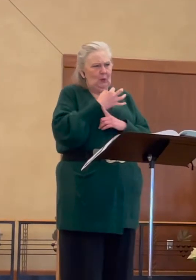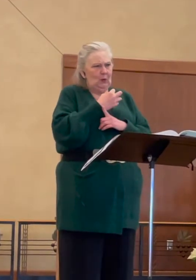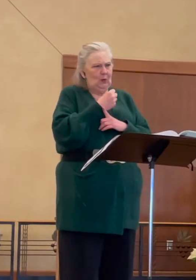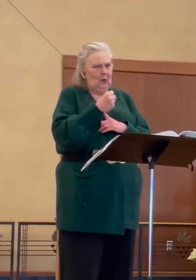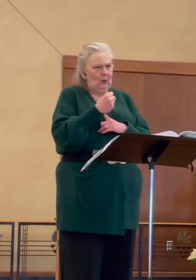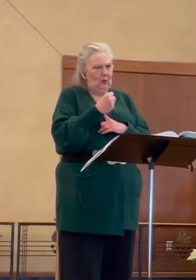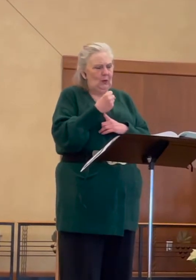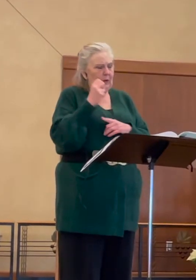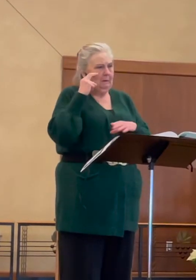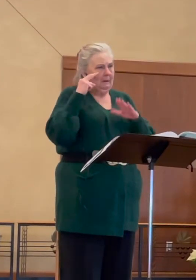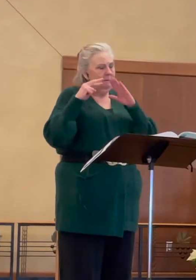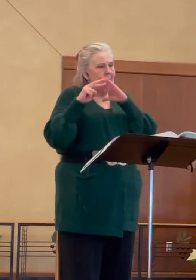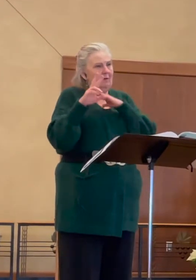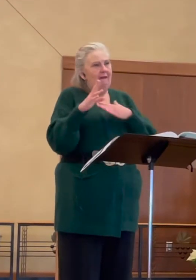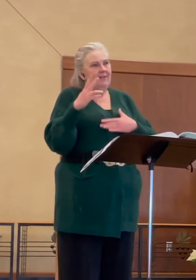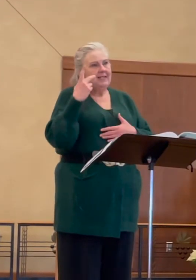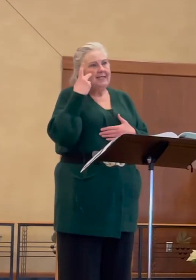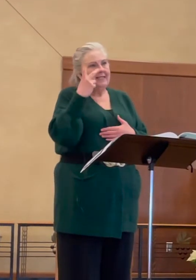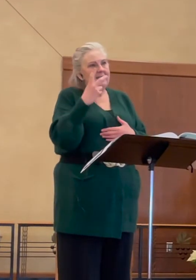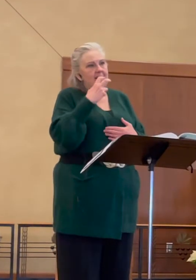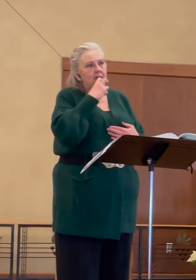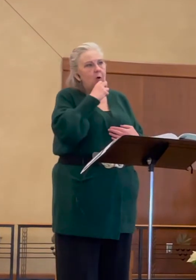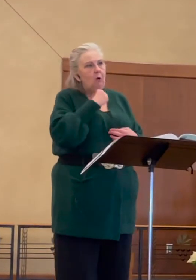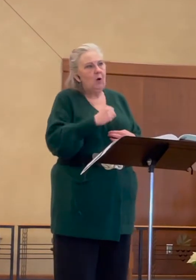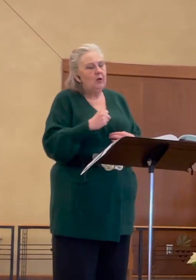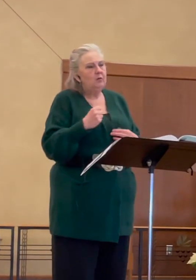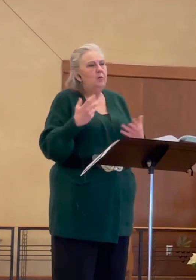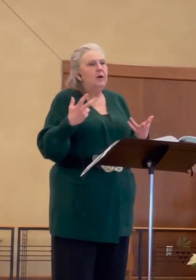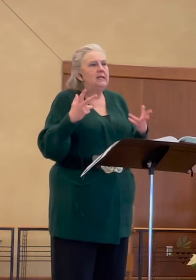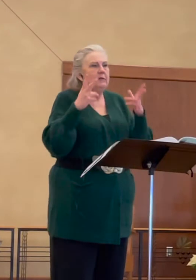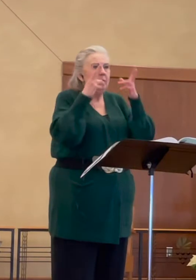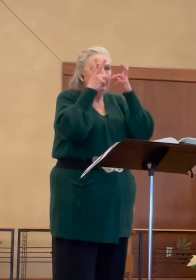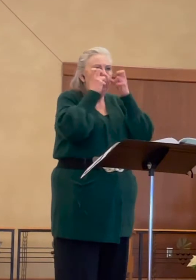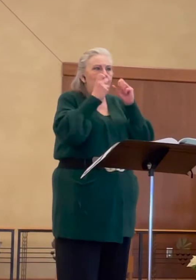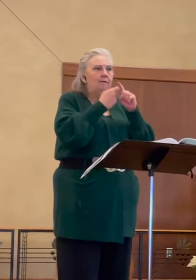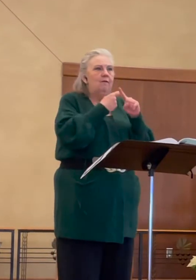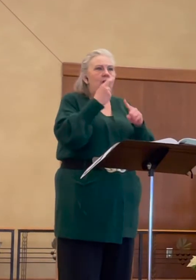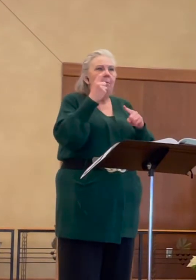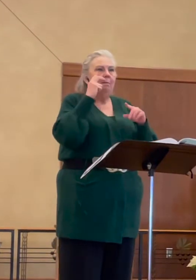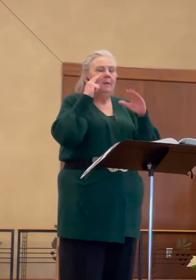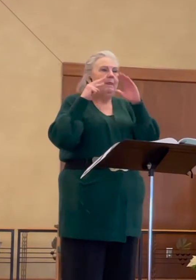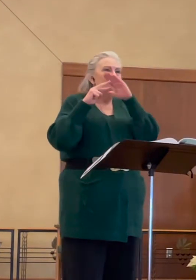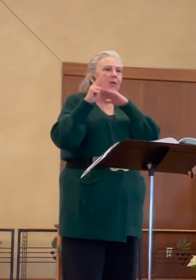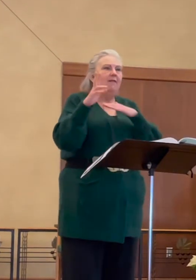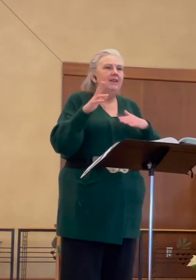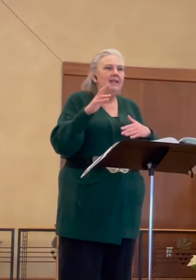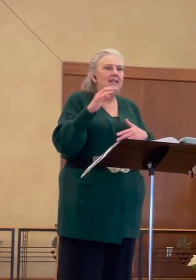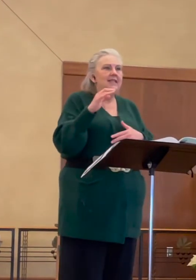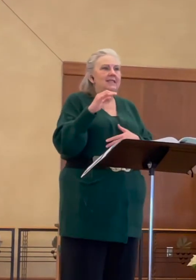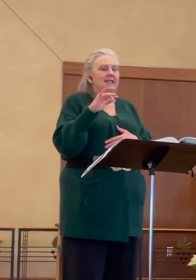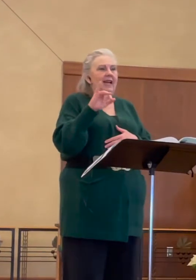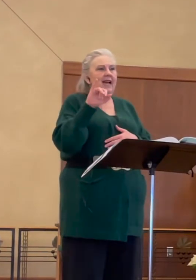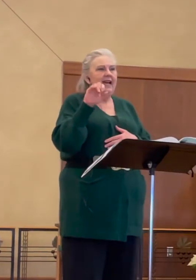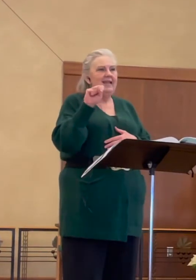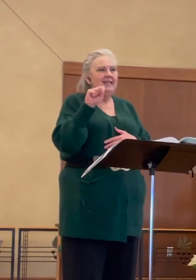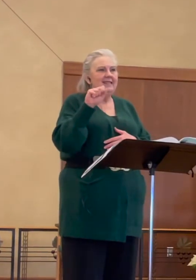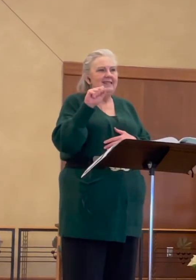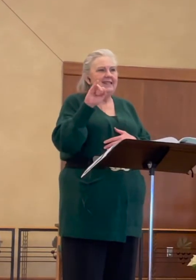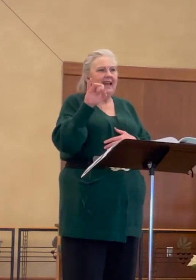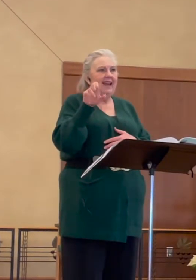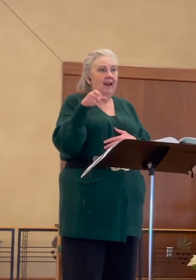the prophets seen of old. And what did we hear from our prophet Isaiah? Well, two